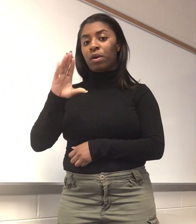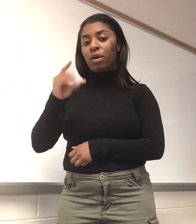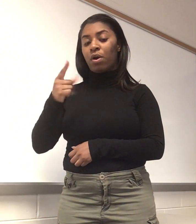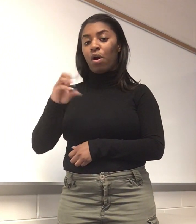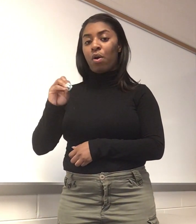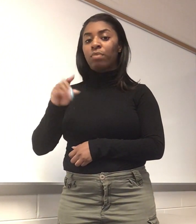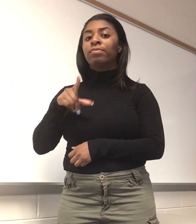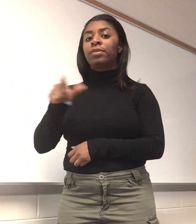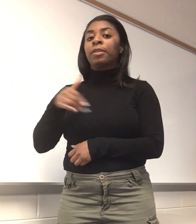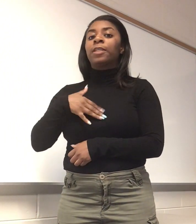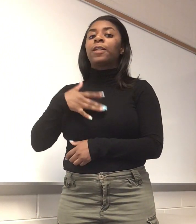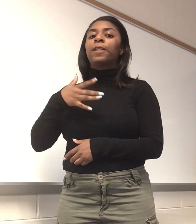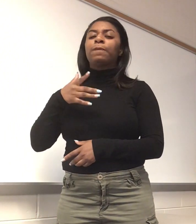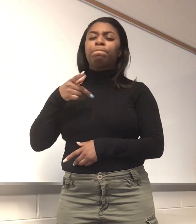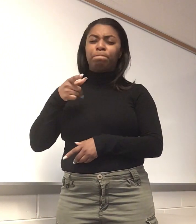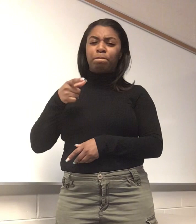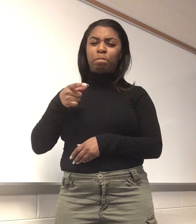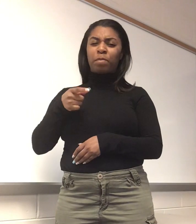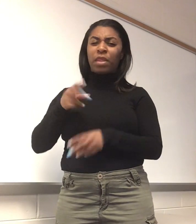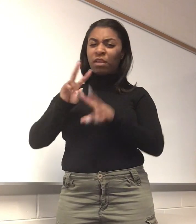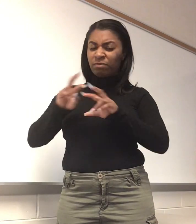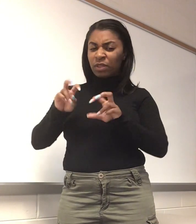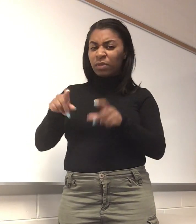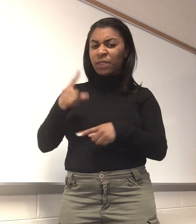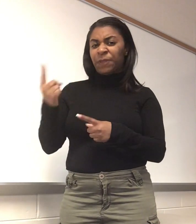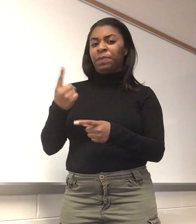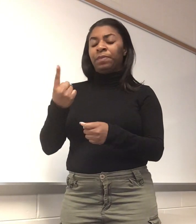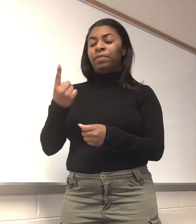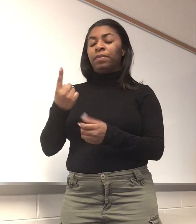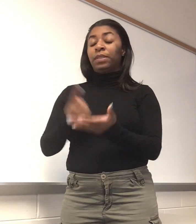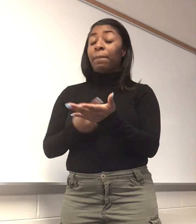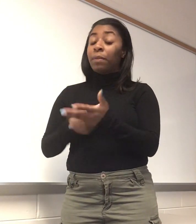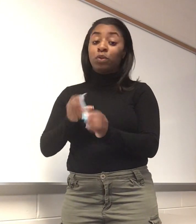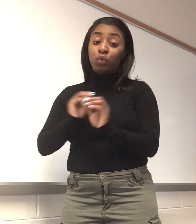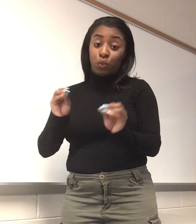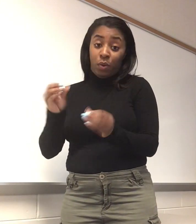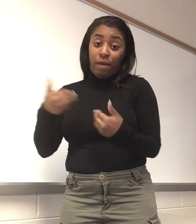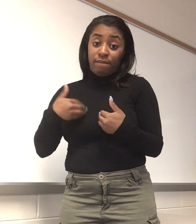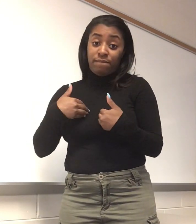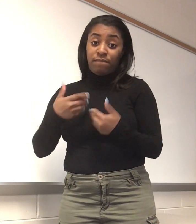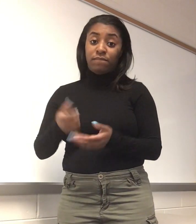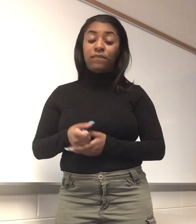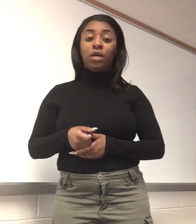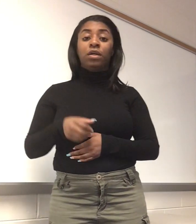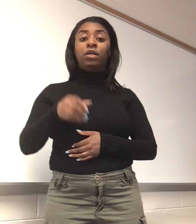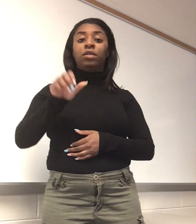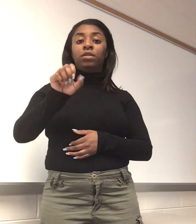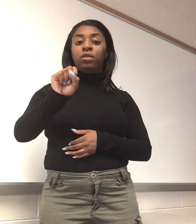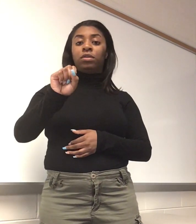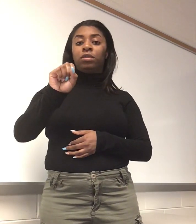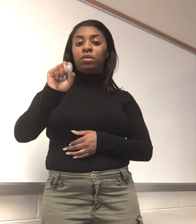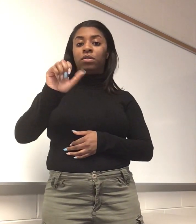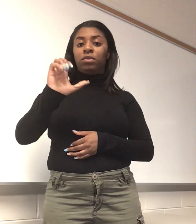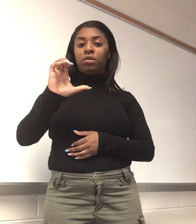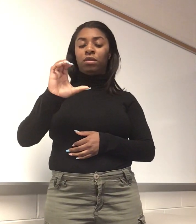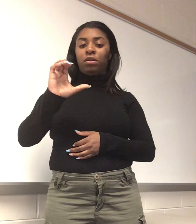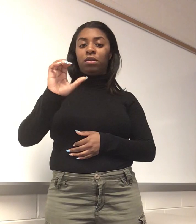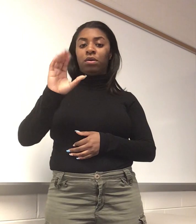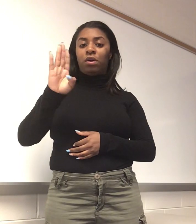wait for that moment in Act 5. Shakobi. I say Unfer. Yeah, tell us about it. Because he kind